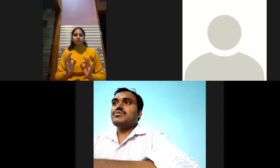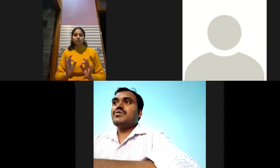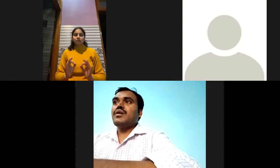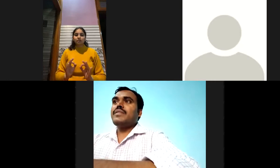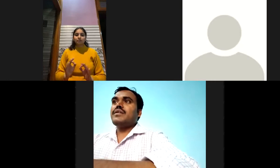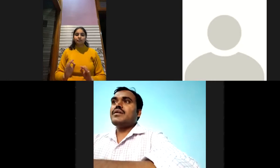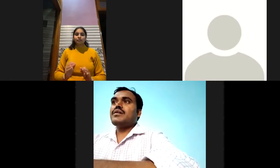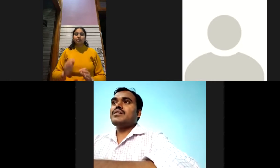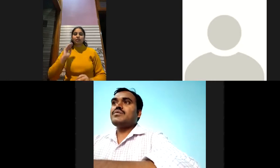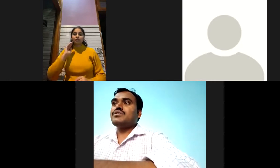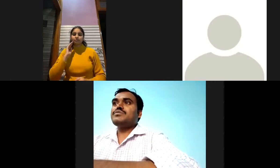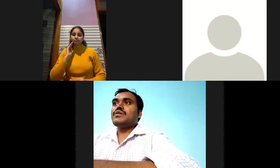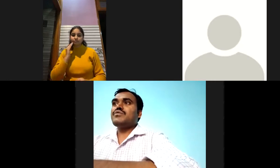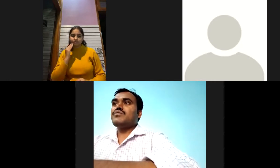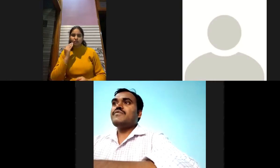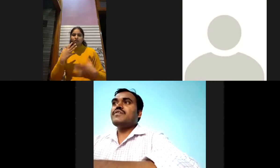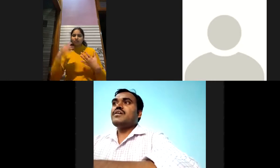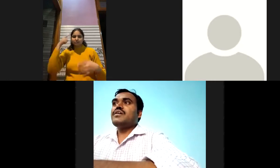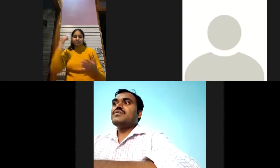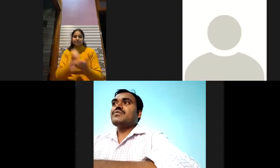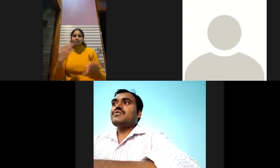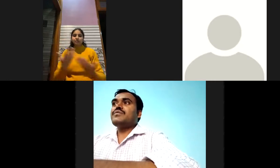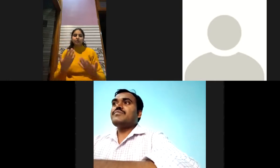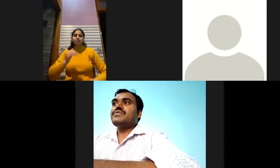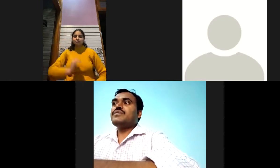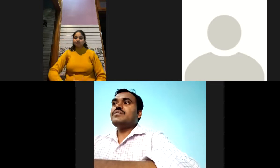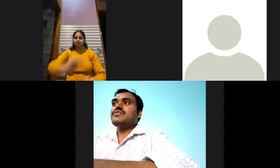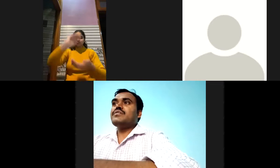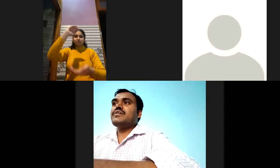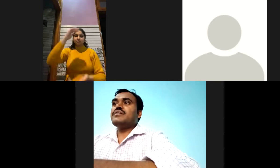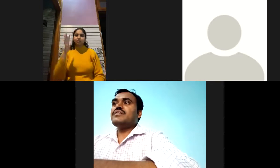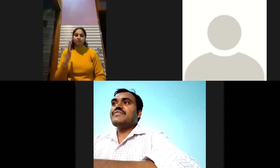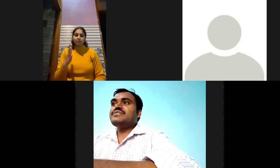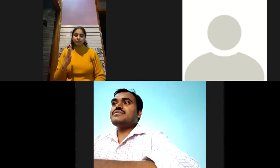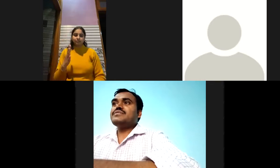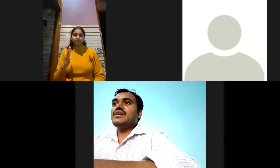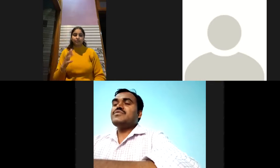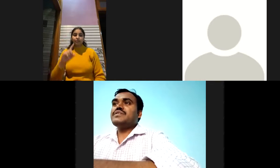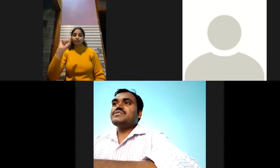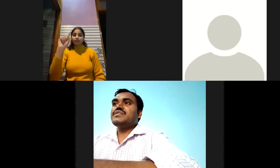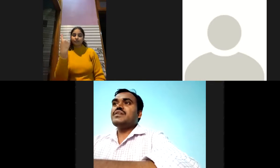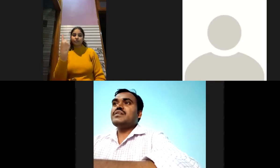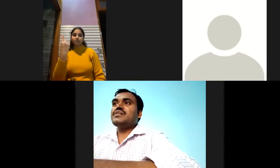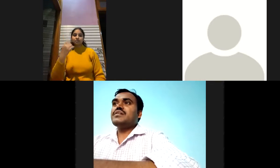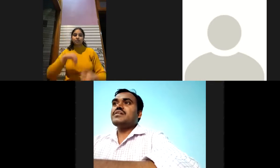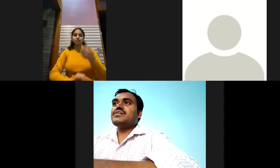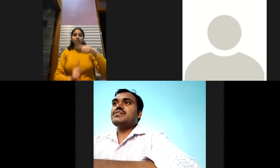not to grow, and then he wants to be a dwarf. So that is the first stage. We see